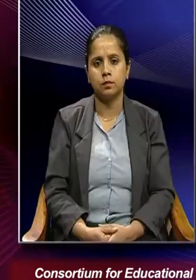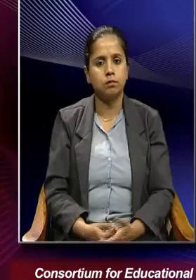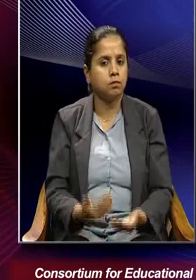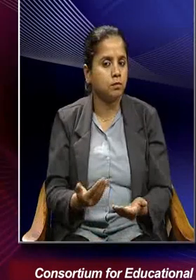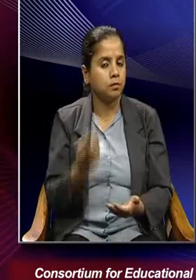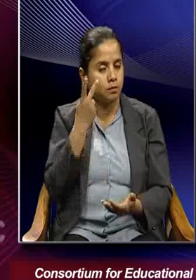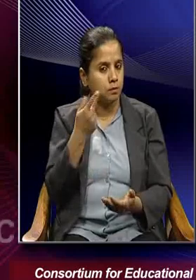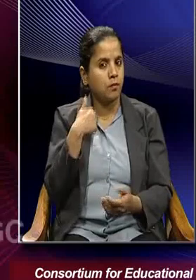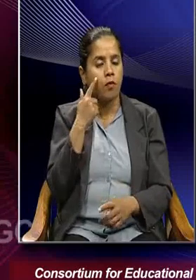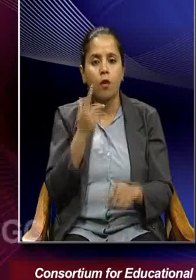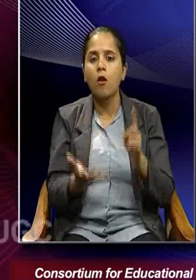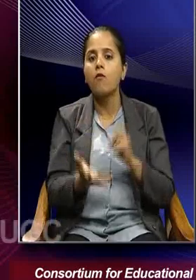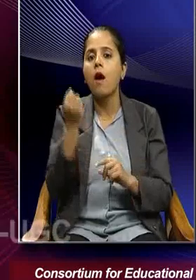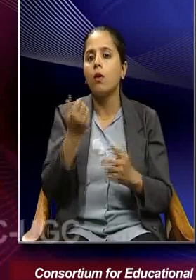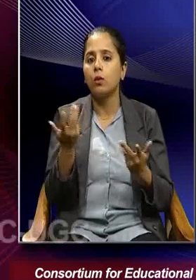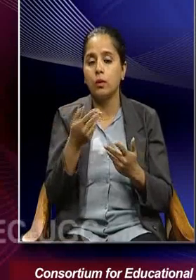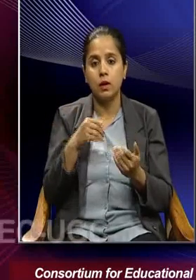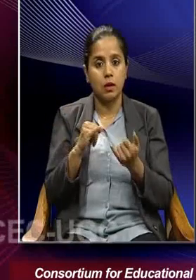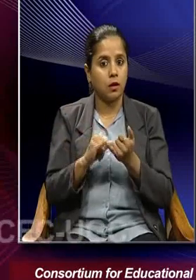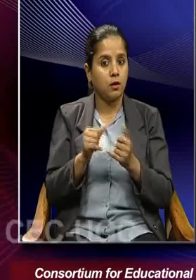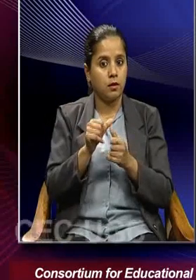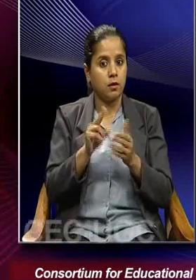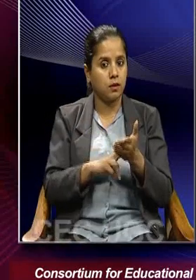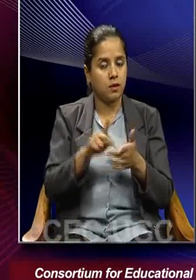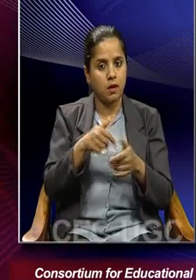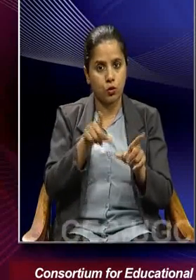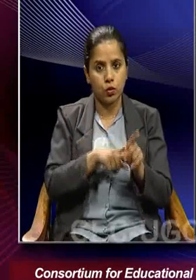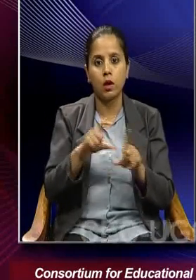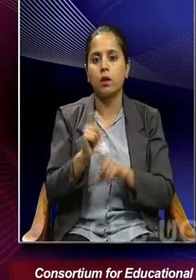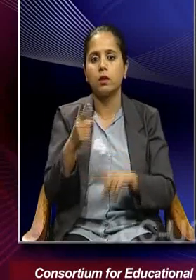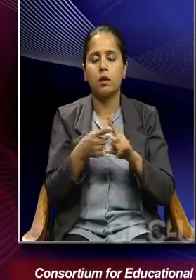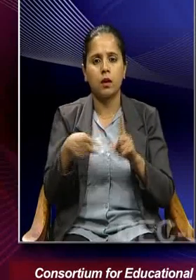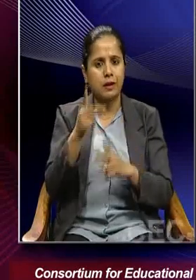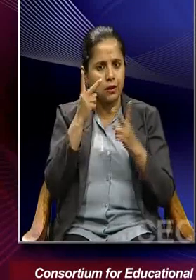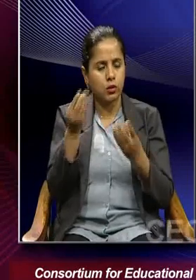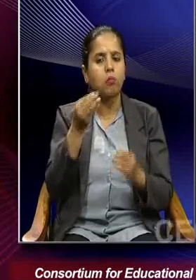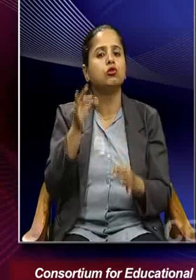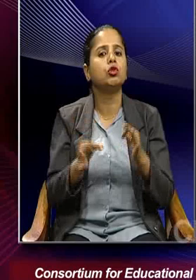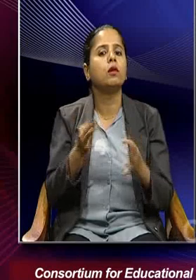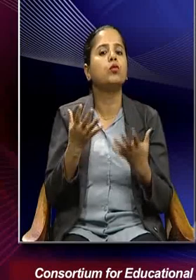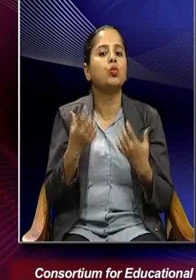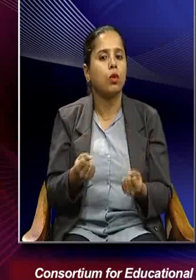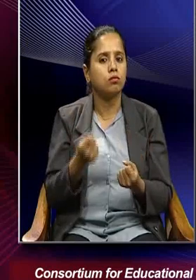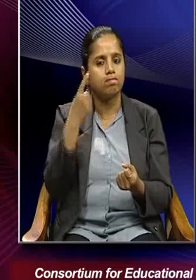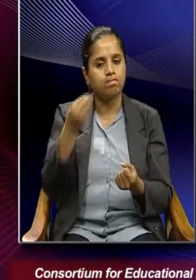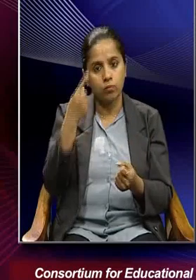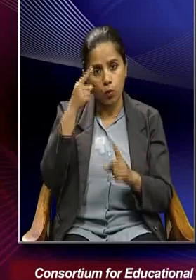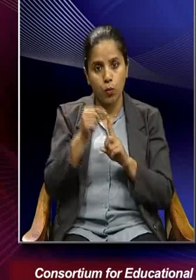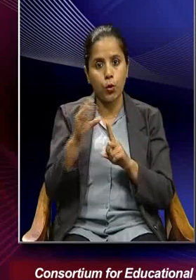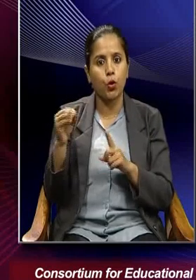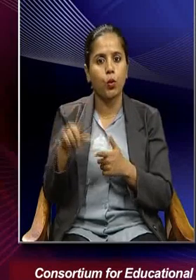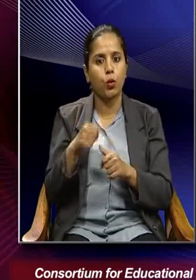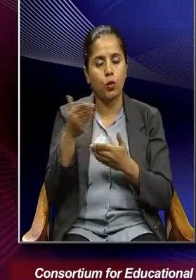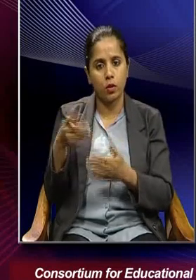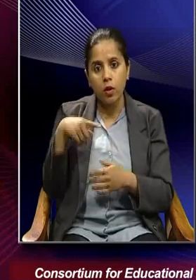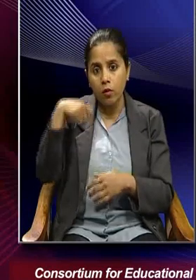So we find that how Sanjay Dutt, when he was trying to seek some kind of a justice for Pooja Bhatt in the film, the